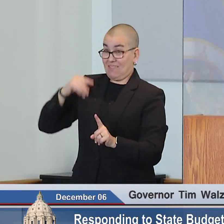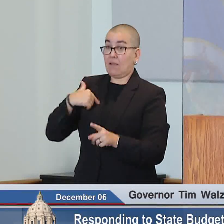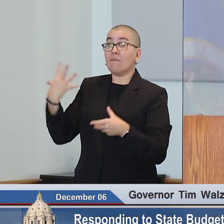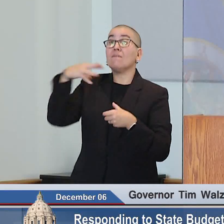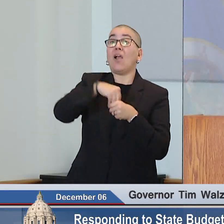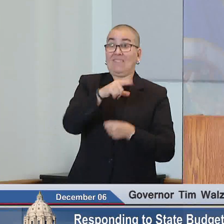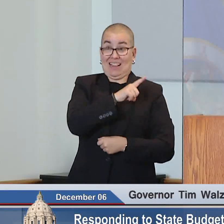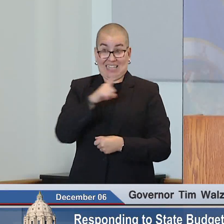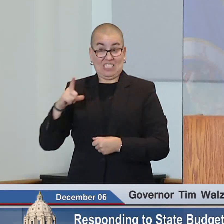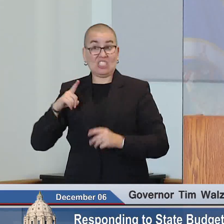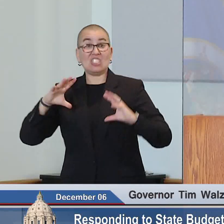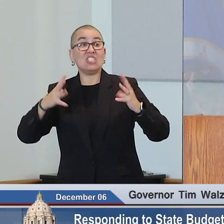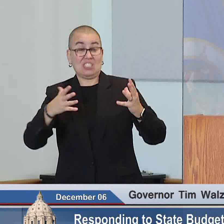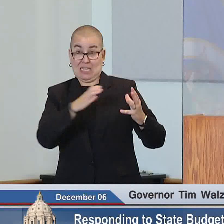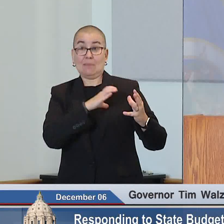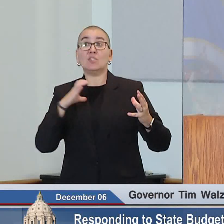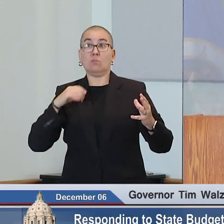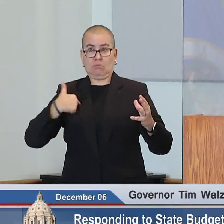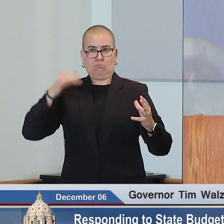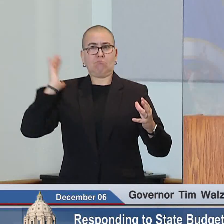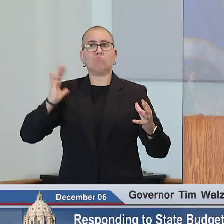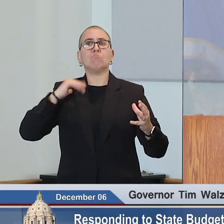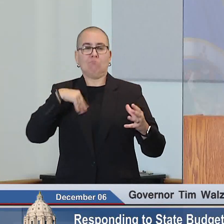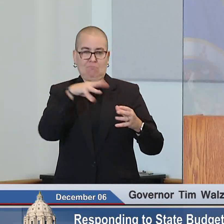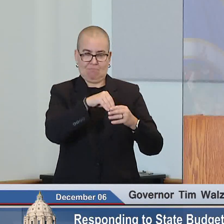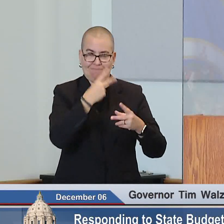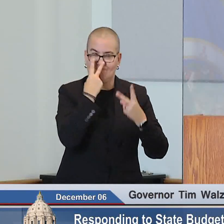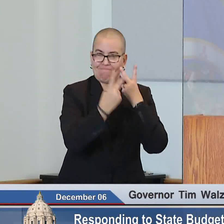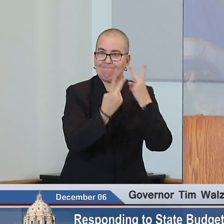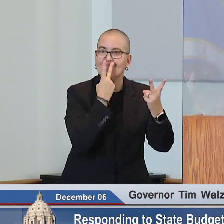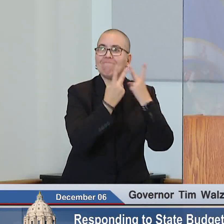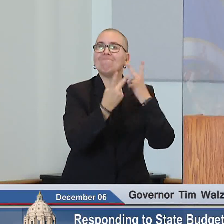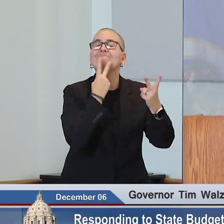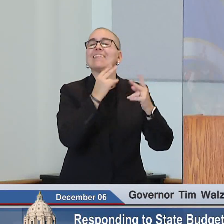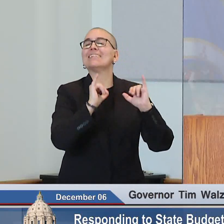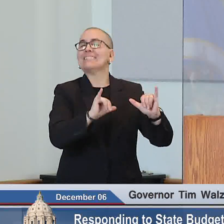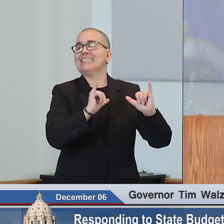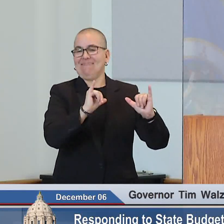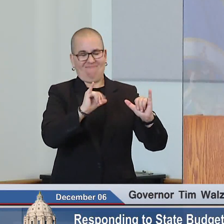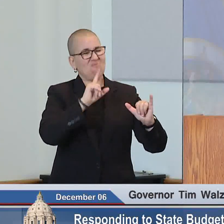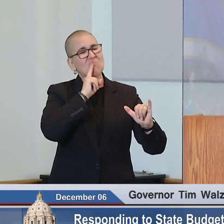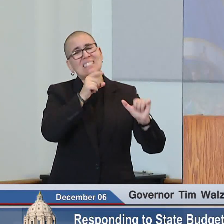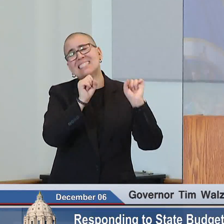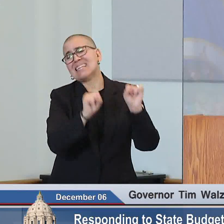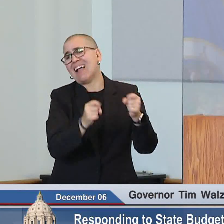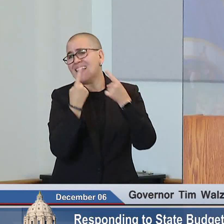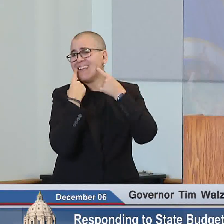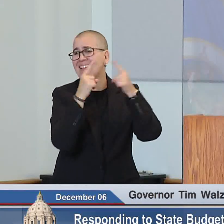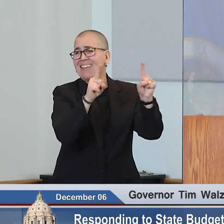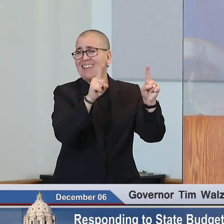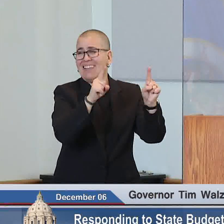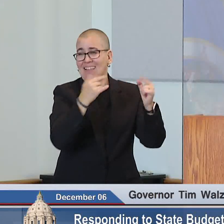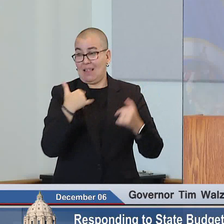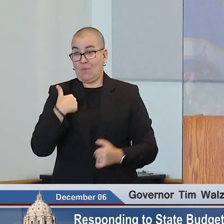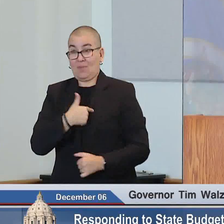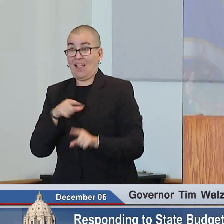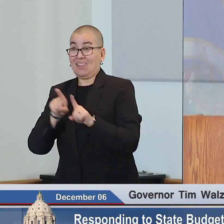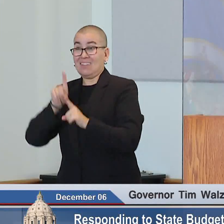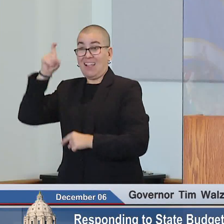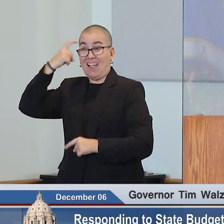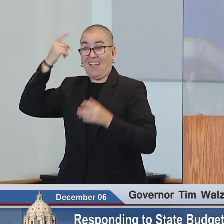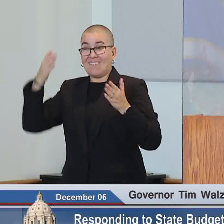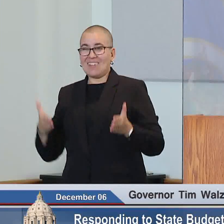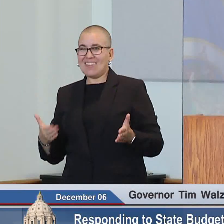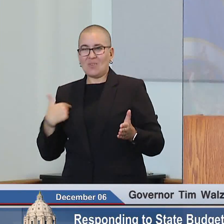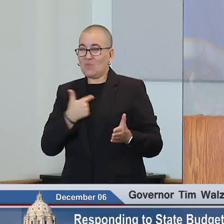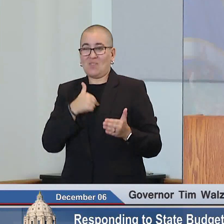worked, and it is amazing what they're able to come up with. We don't claim to have all the answers. I think our legislative partner's working together that we will